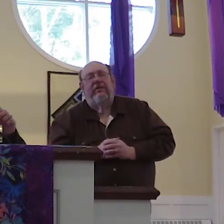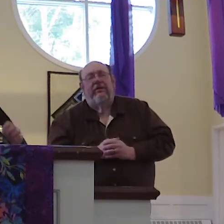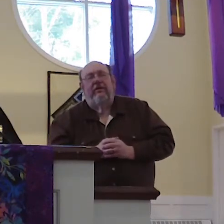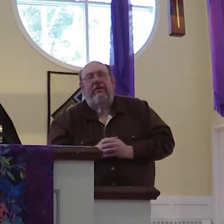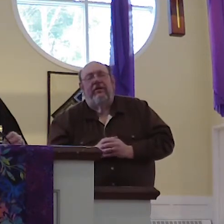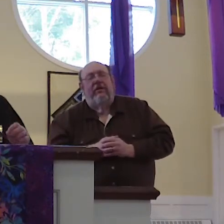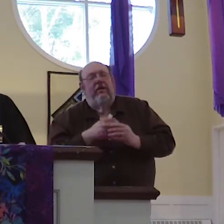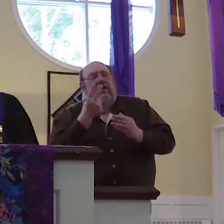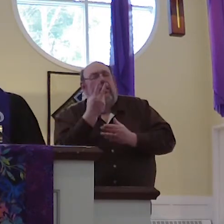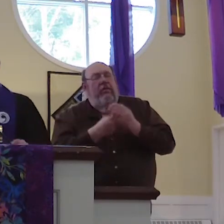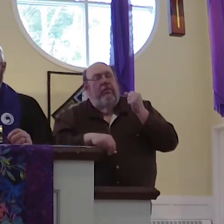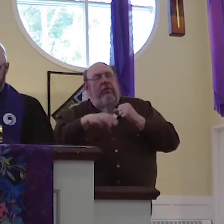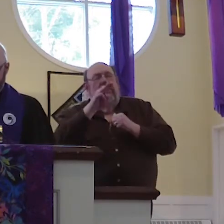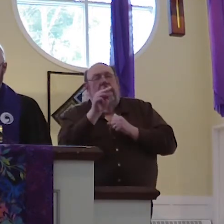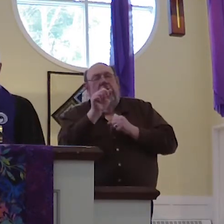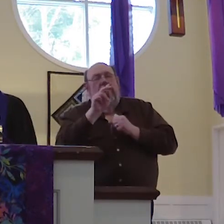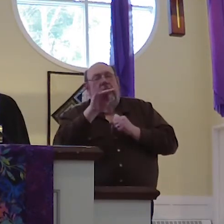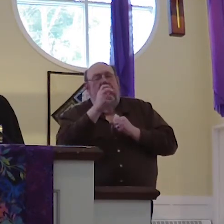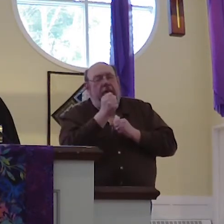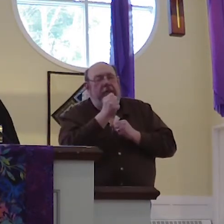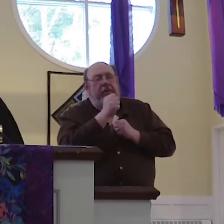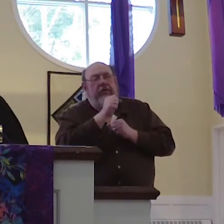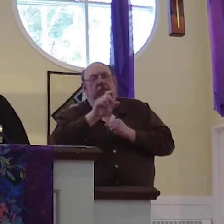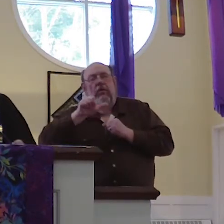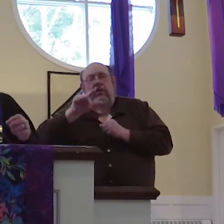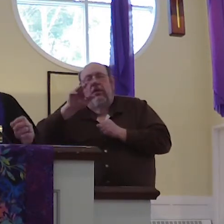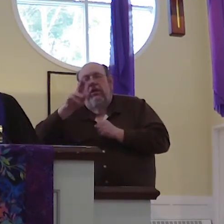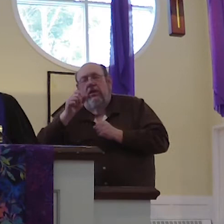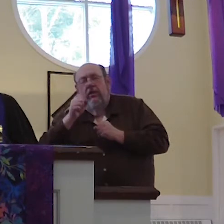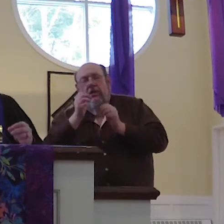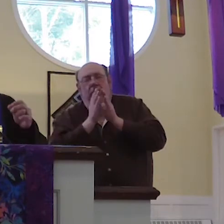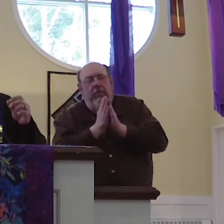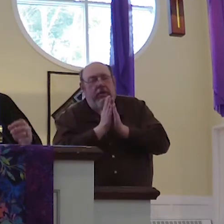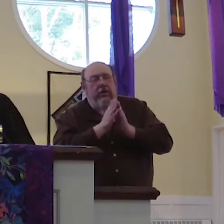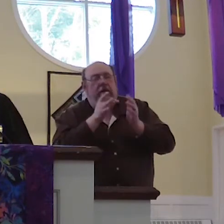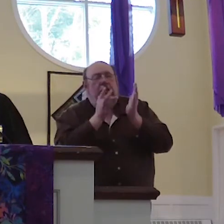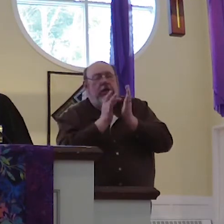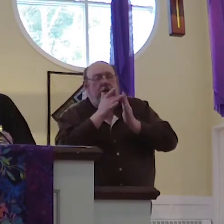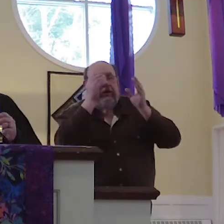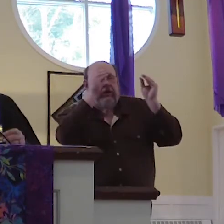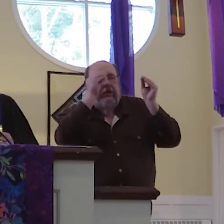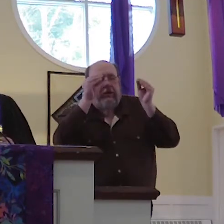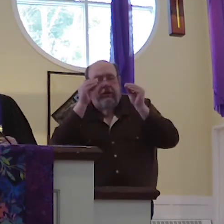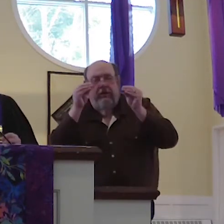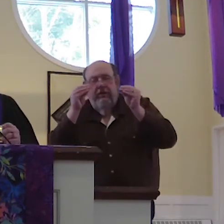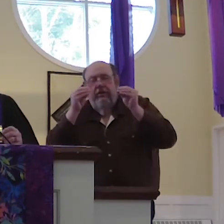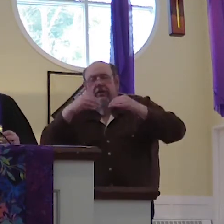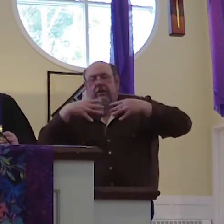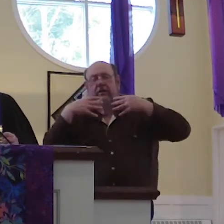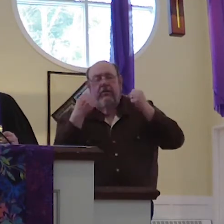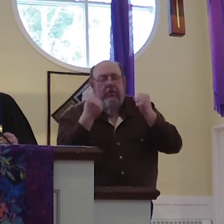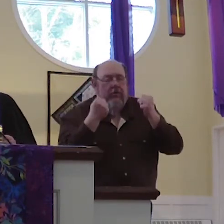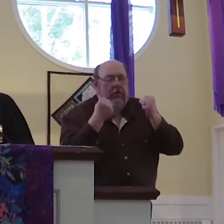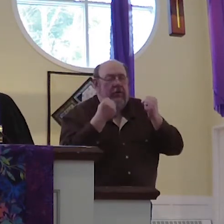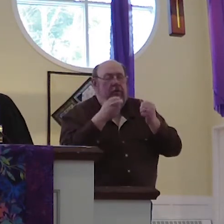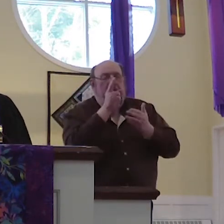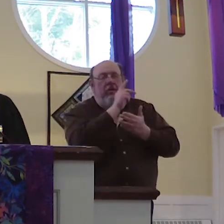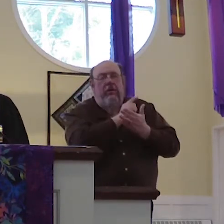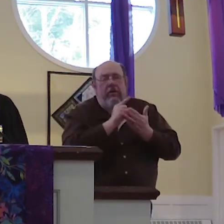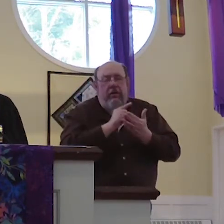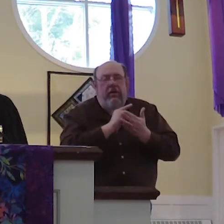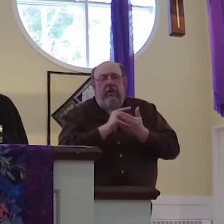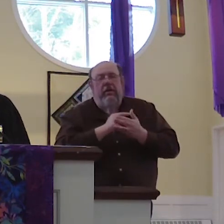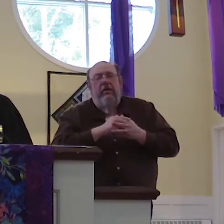In both Matthew and Luke, the prayer that Jesus teaches begins with the power, the holiness, and the majesty of God's